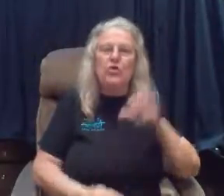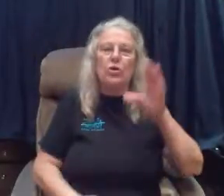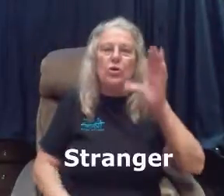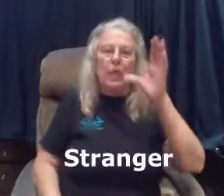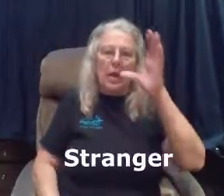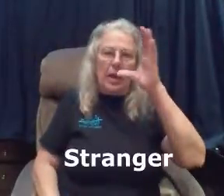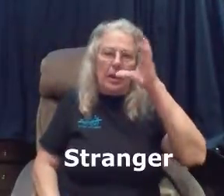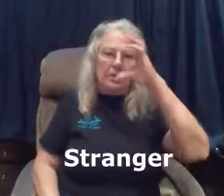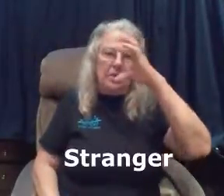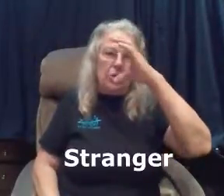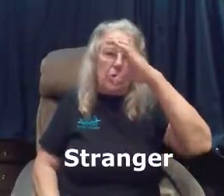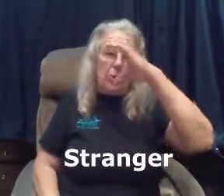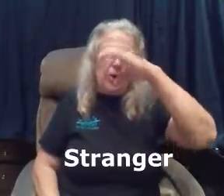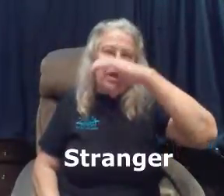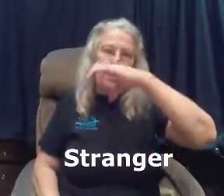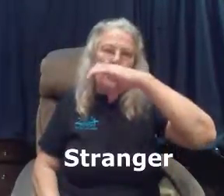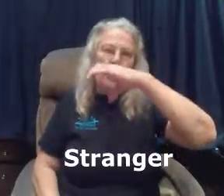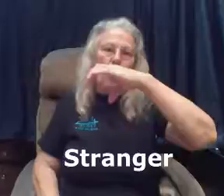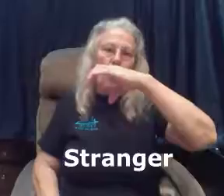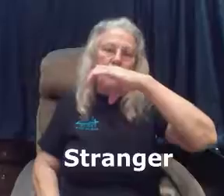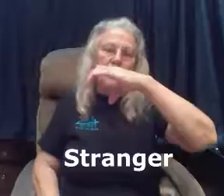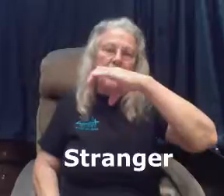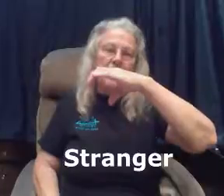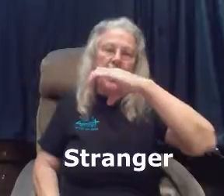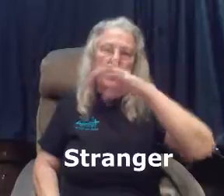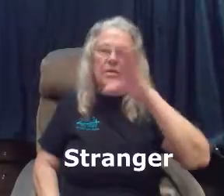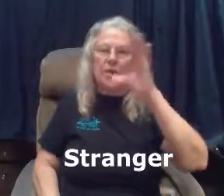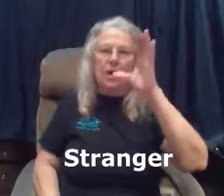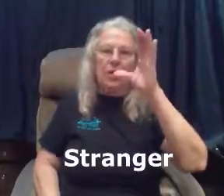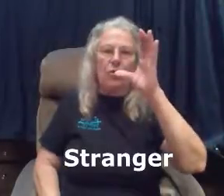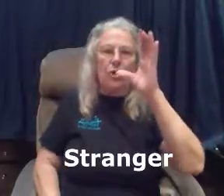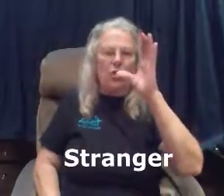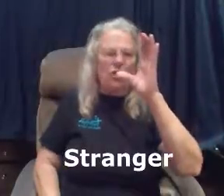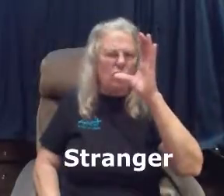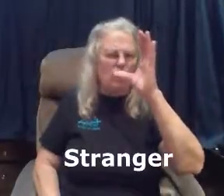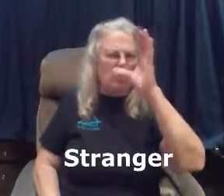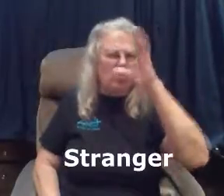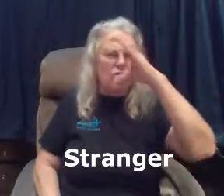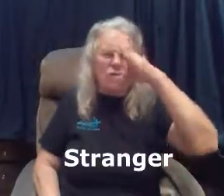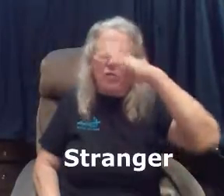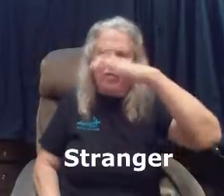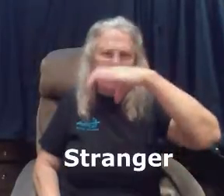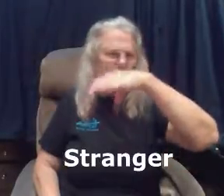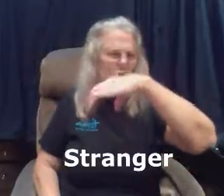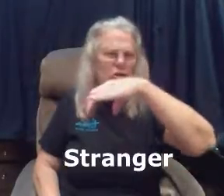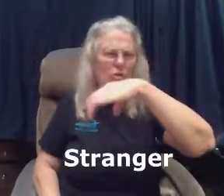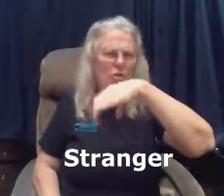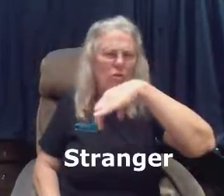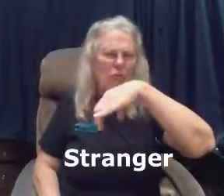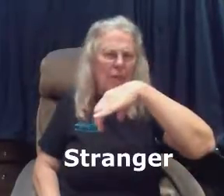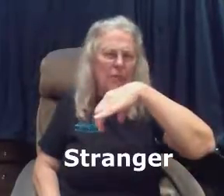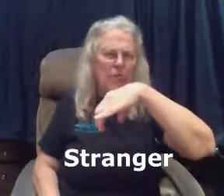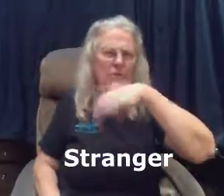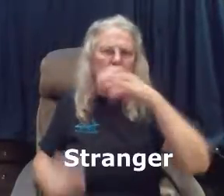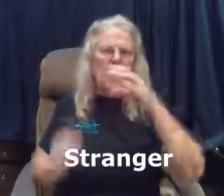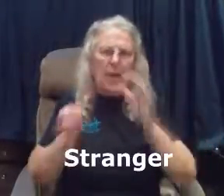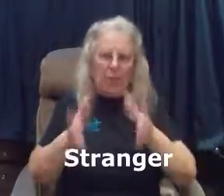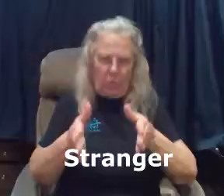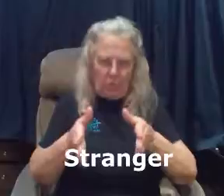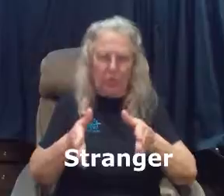Stranger is you're bringing it across and down. It's like you should have known, but you don't know that person, and with a